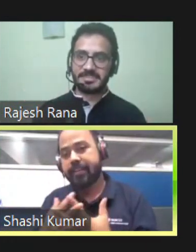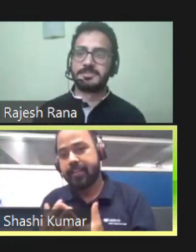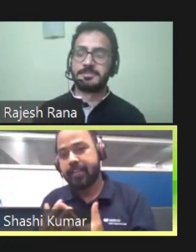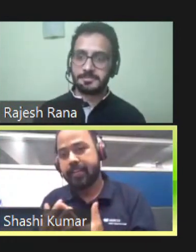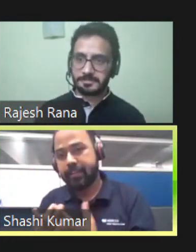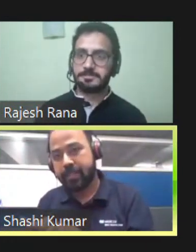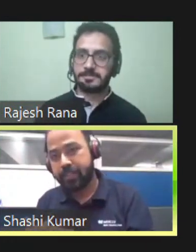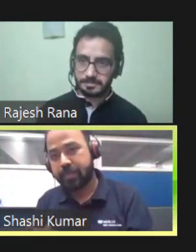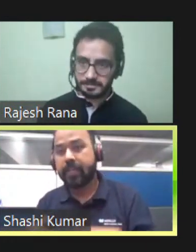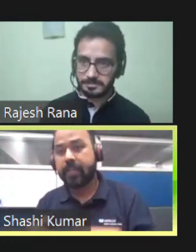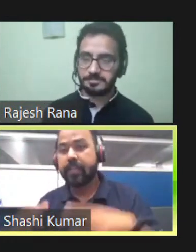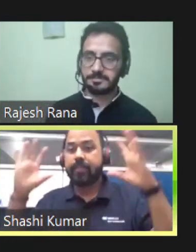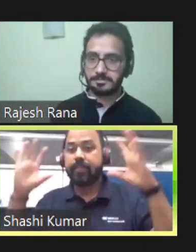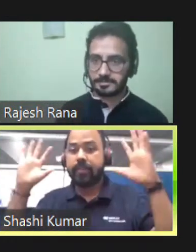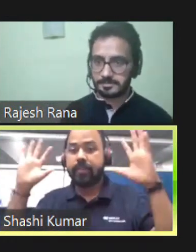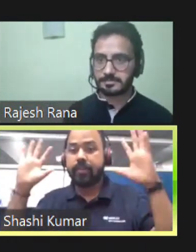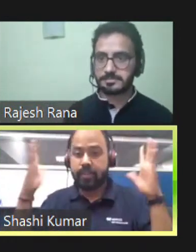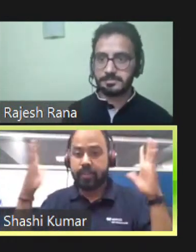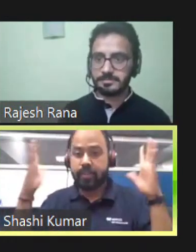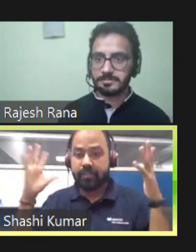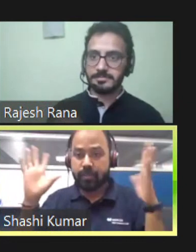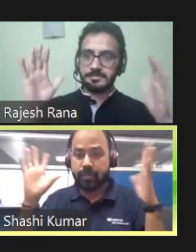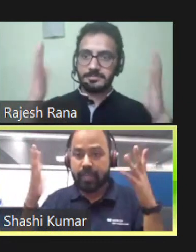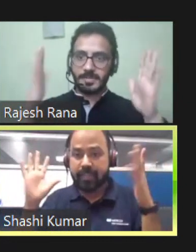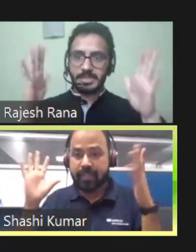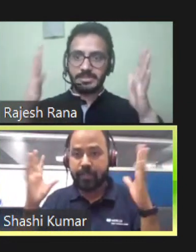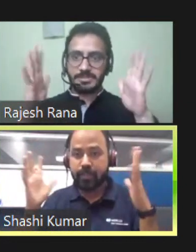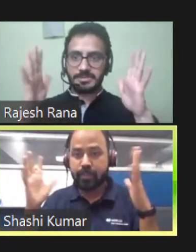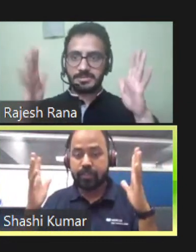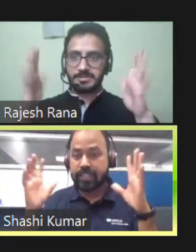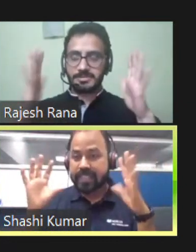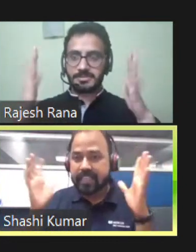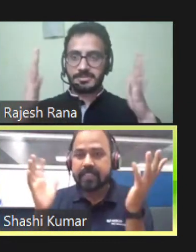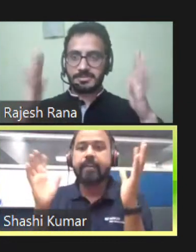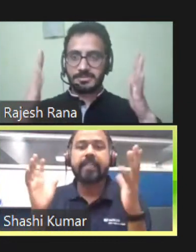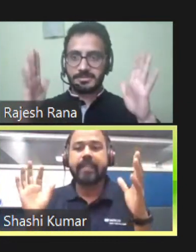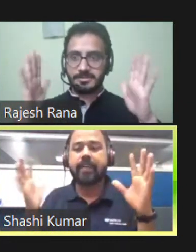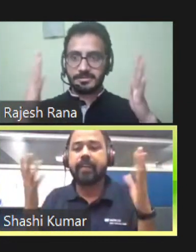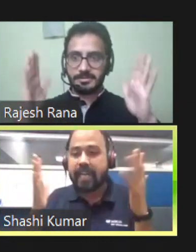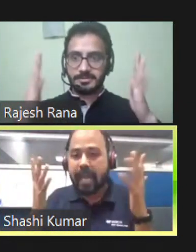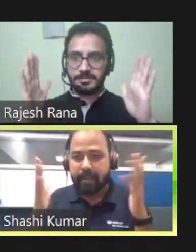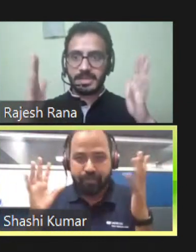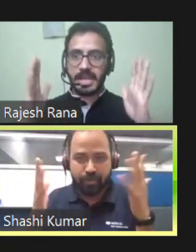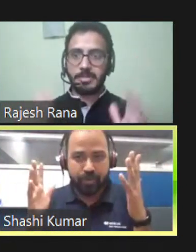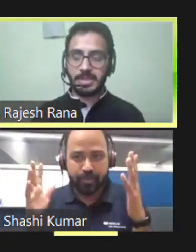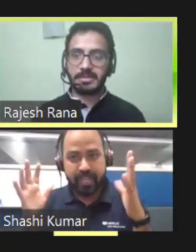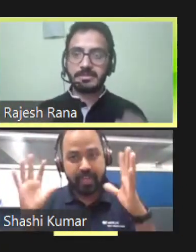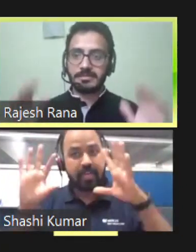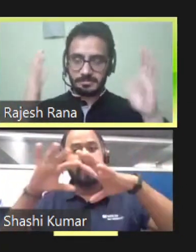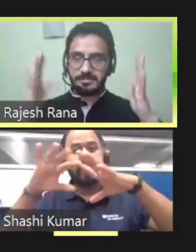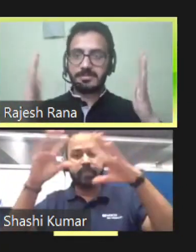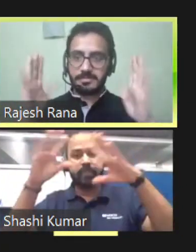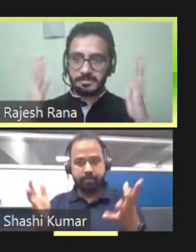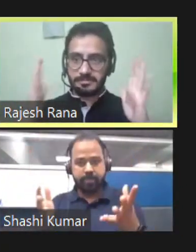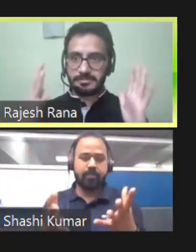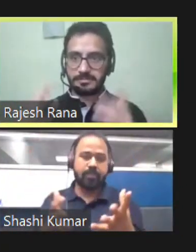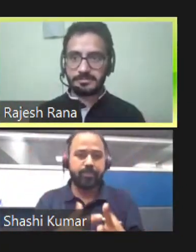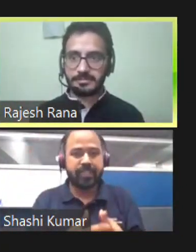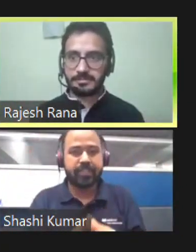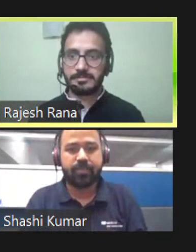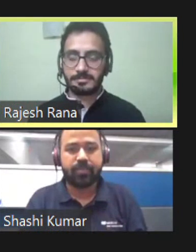are hearing and speech impaired, they will do like this. So just take this, that means they are clapping for it. Happy. They are clapping for